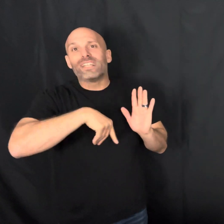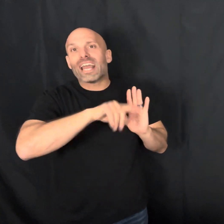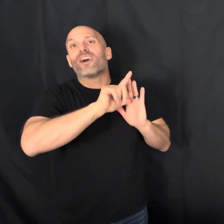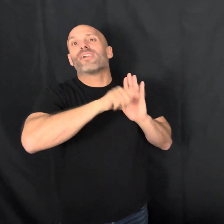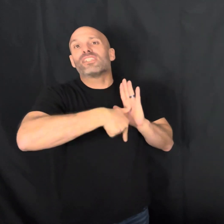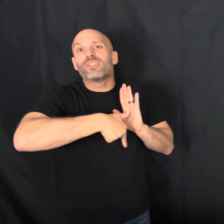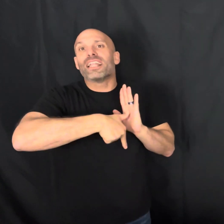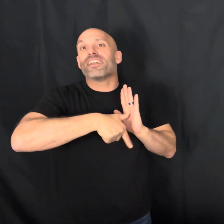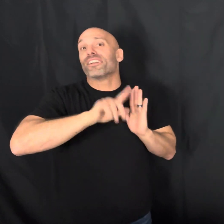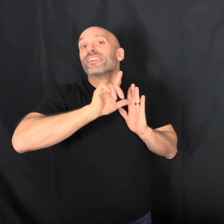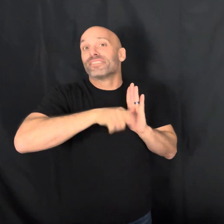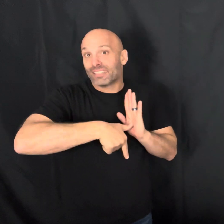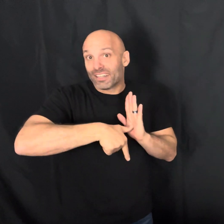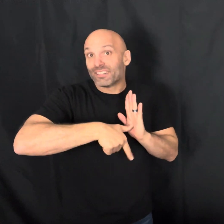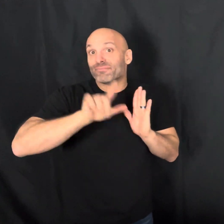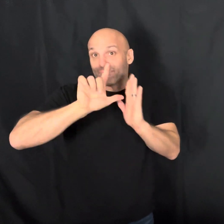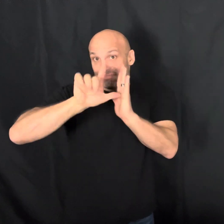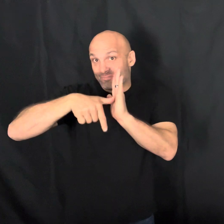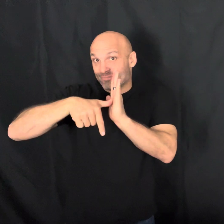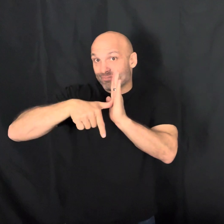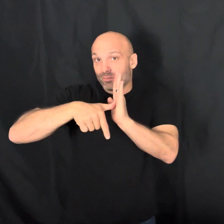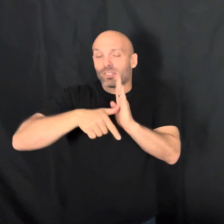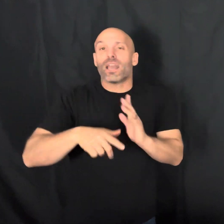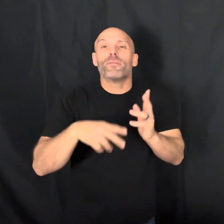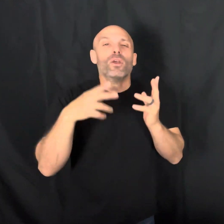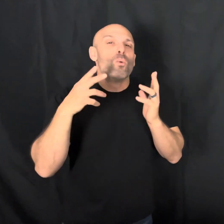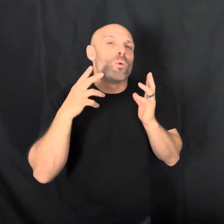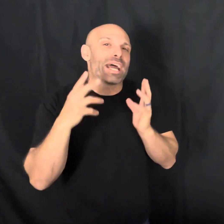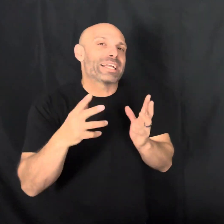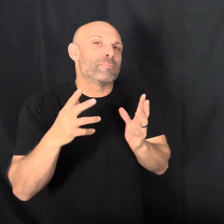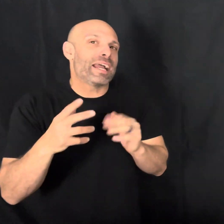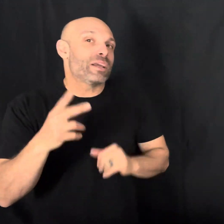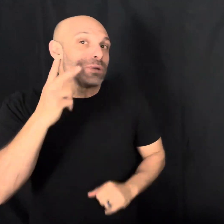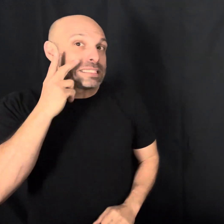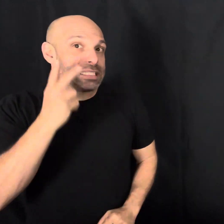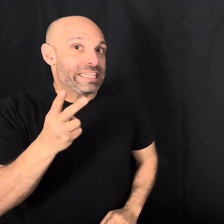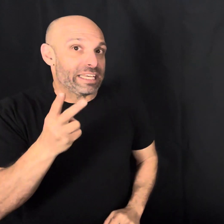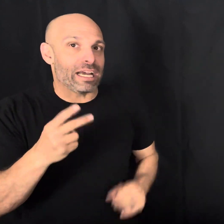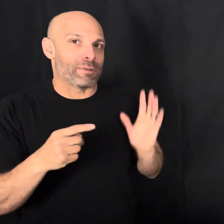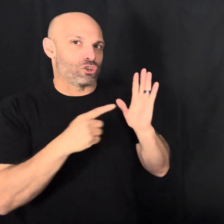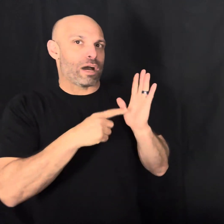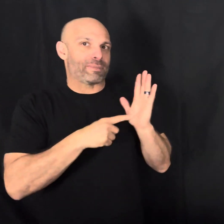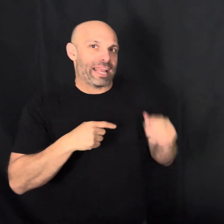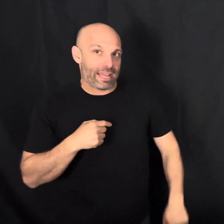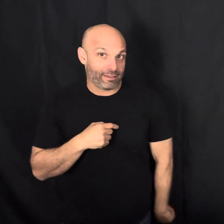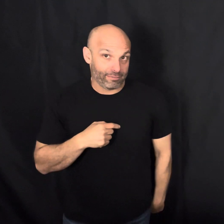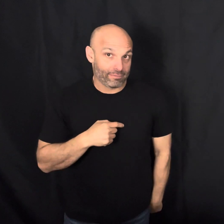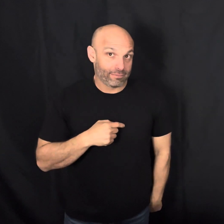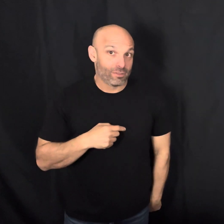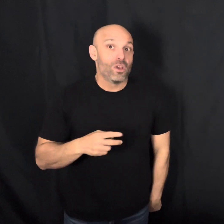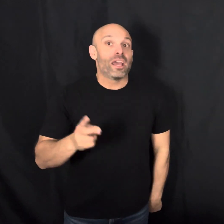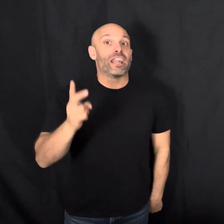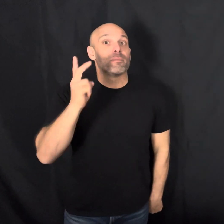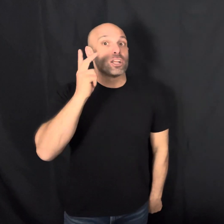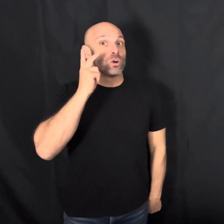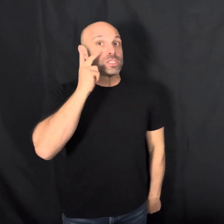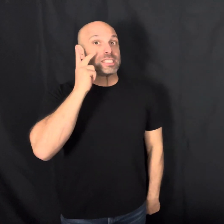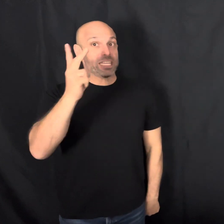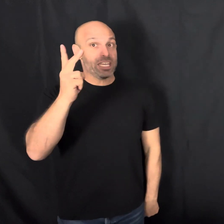down, right? So later. Okay. When I combine it with C, I'm gonna drop the hand. And I'm gonna go C